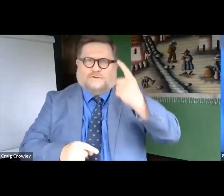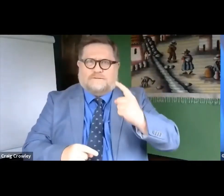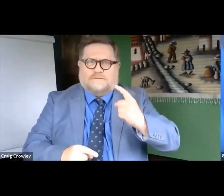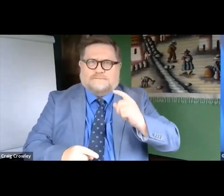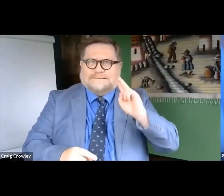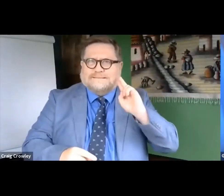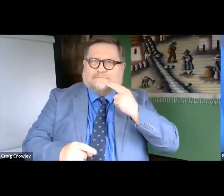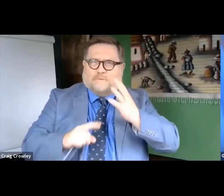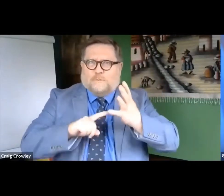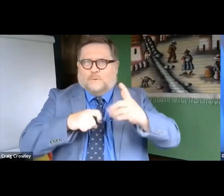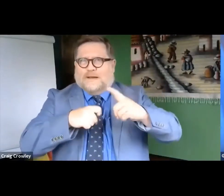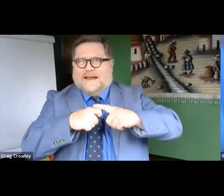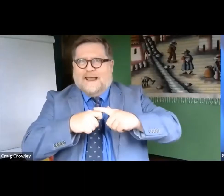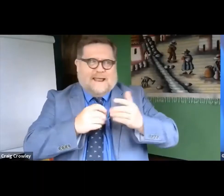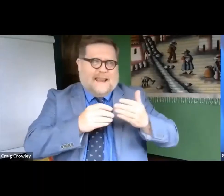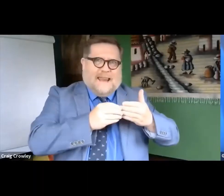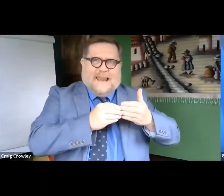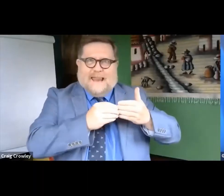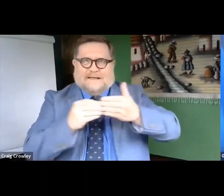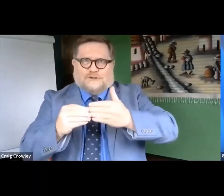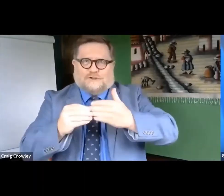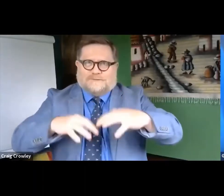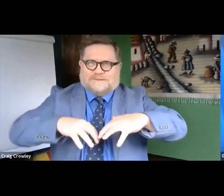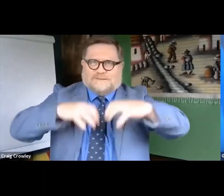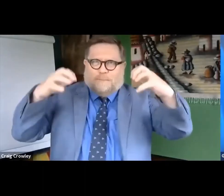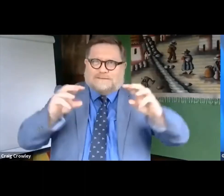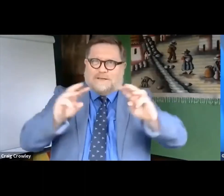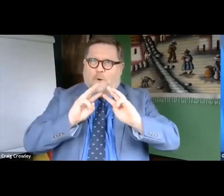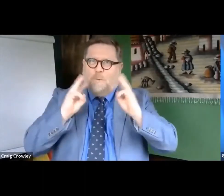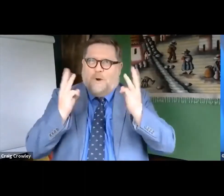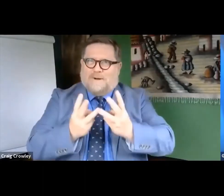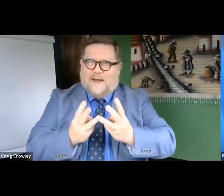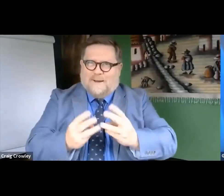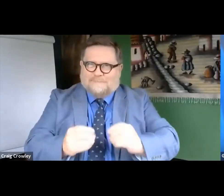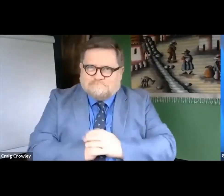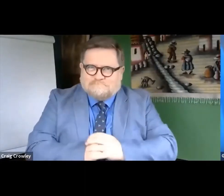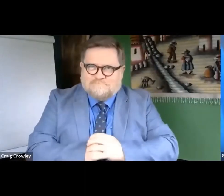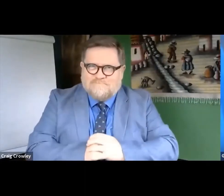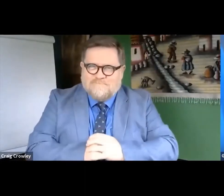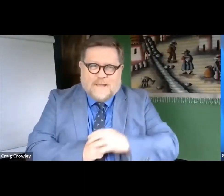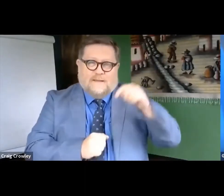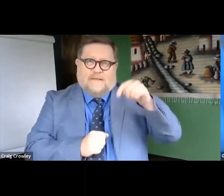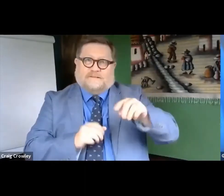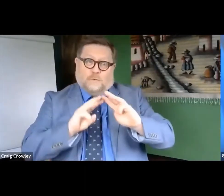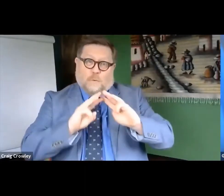Welcome to the very first UK Deaf Leadership Summit webinar.